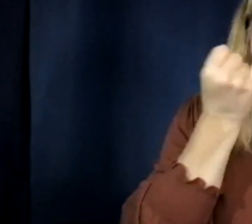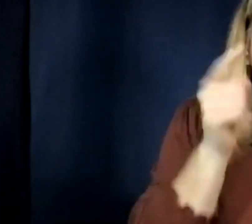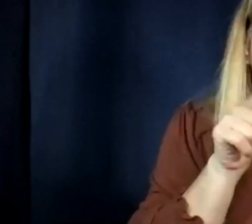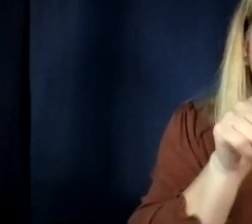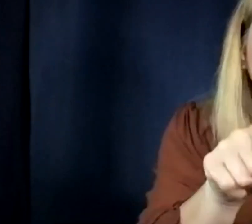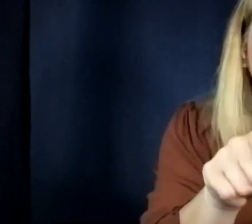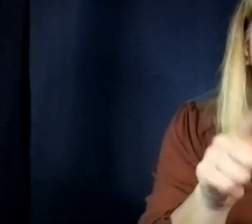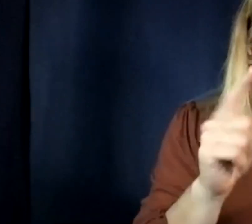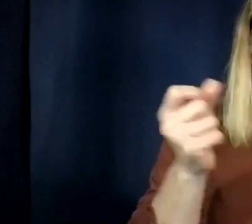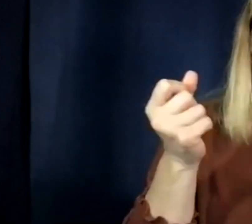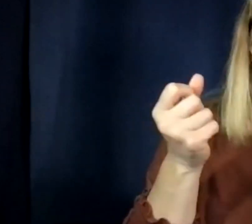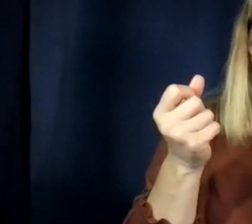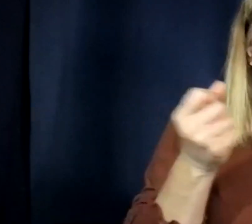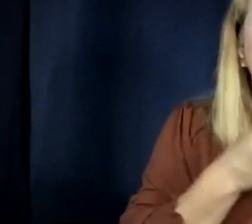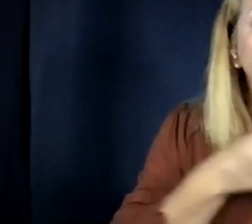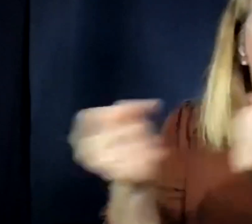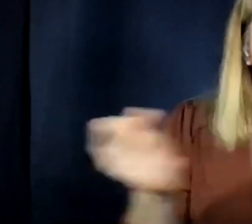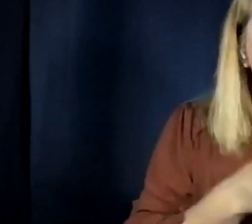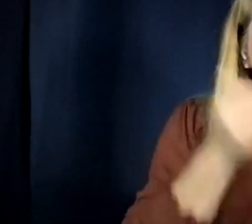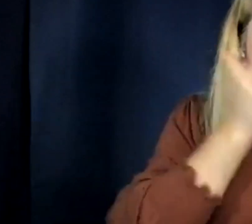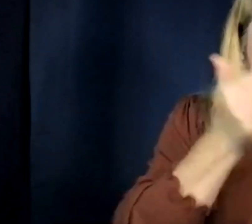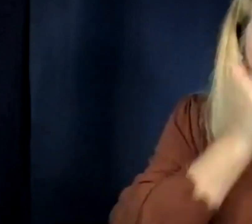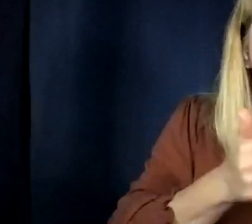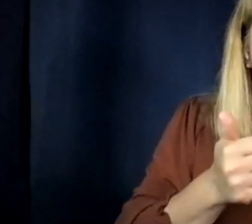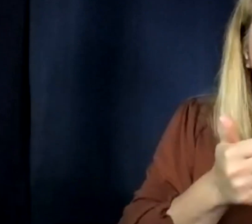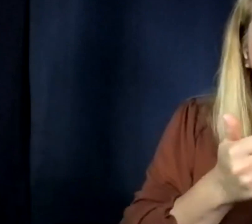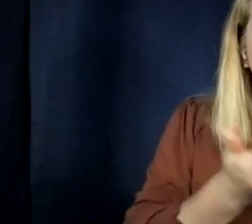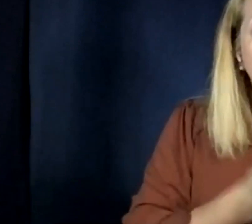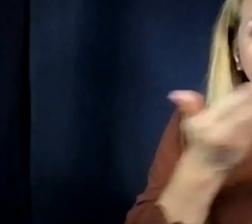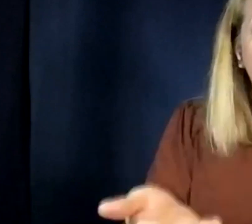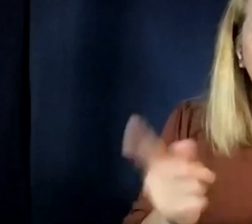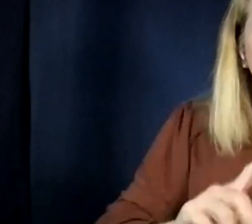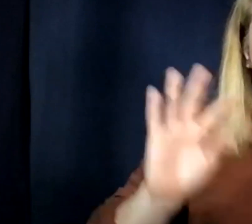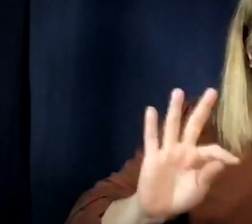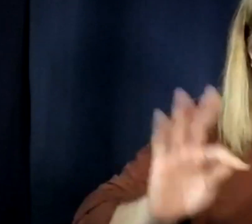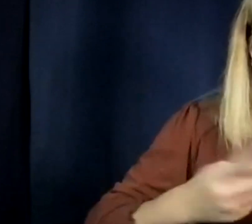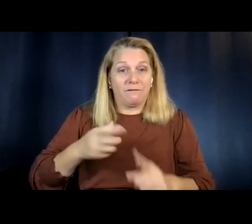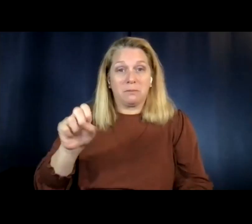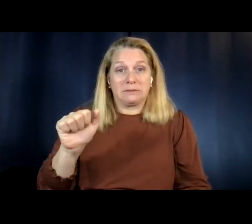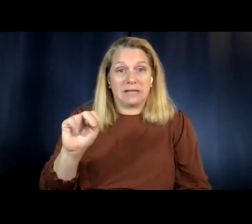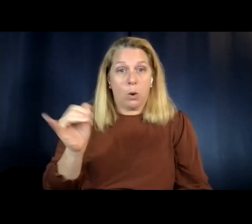drive your daughter every day to Fremont from San Jose.